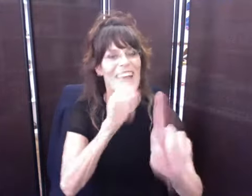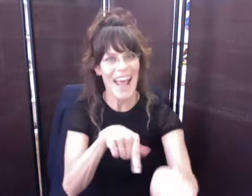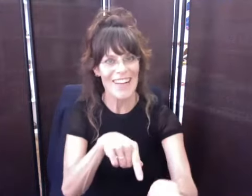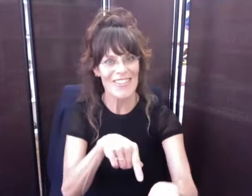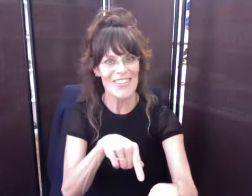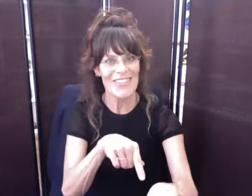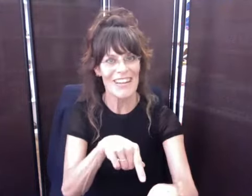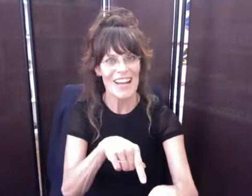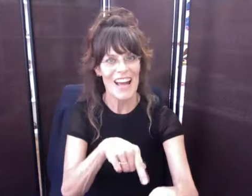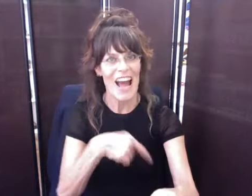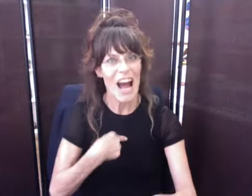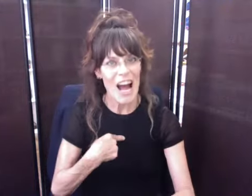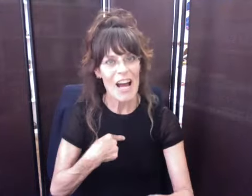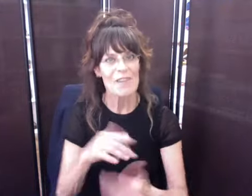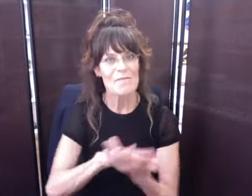I became a son.